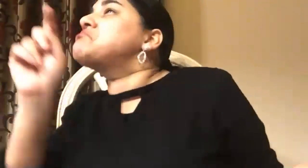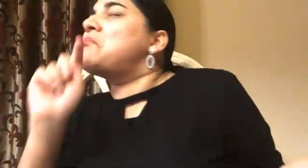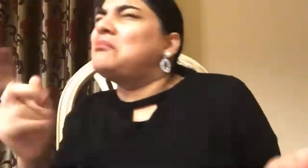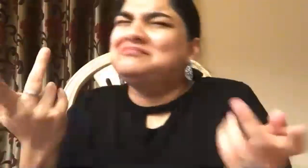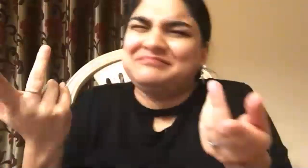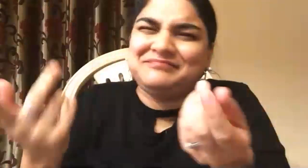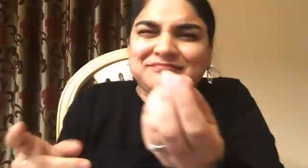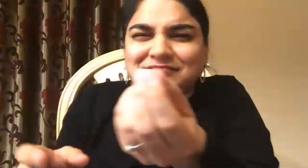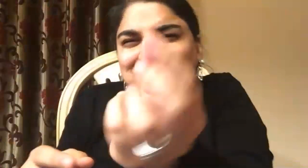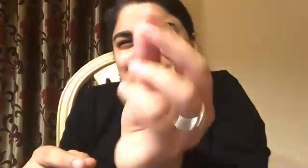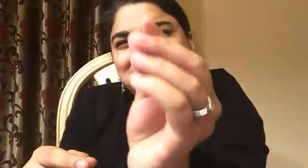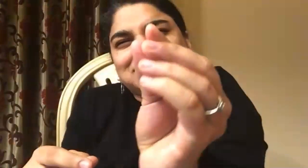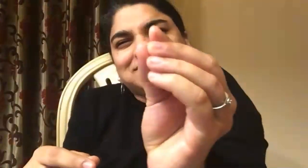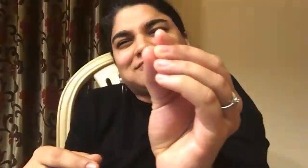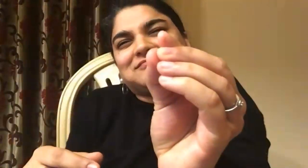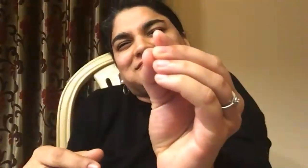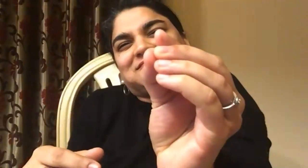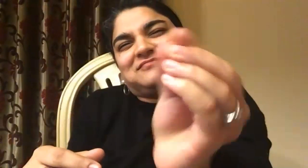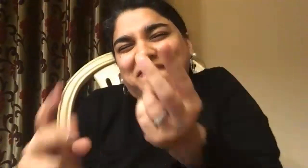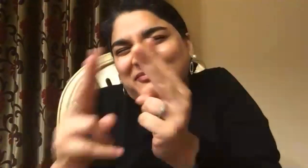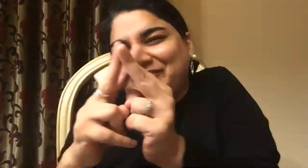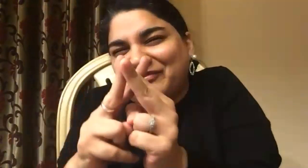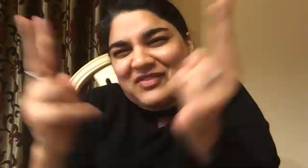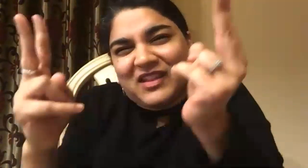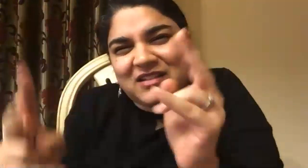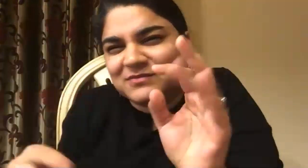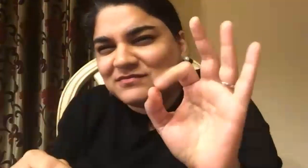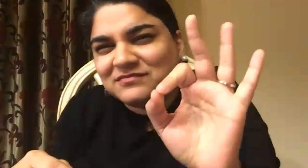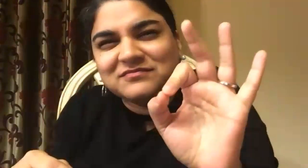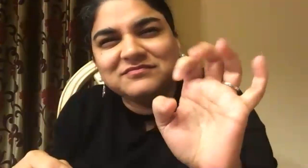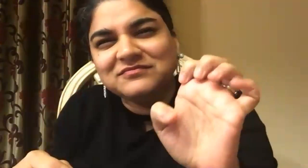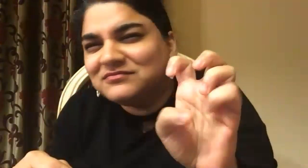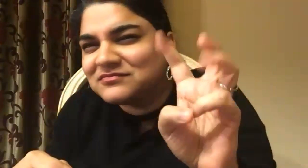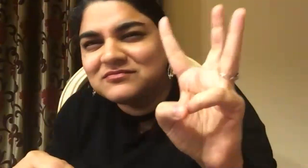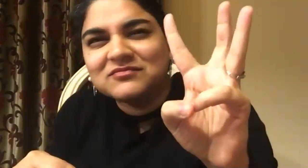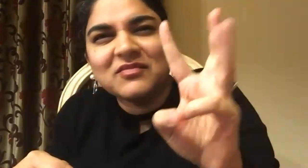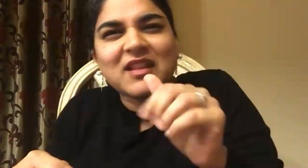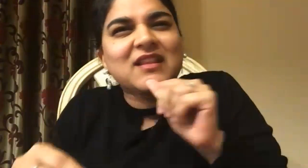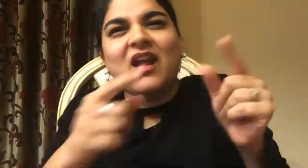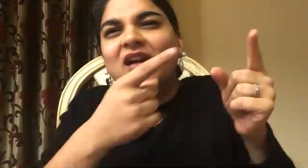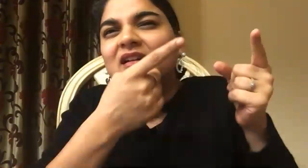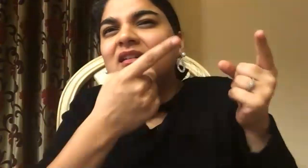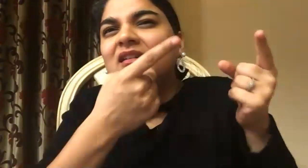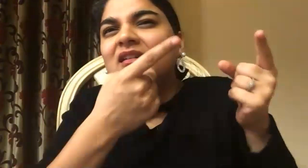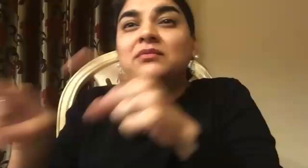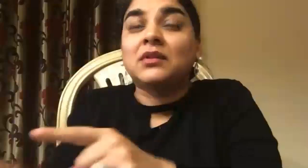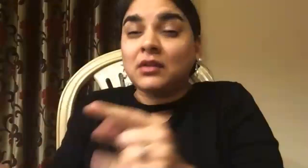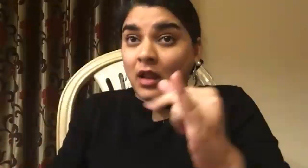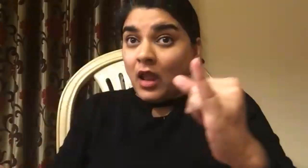And I mean, the deafblind community is very, very minuscule compared to that. There's very few people that are in